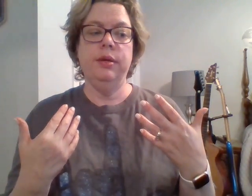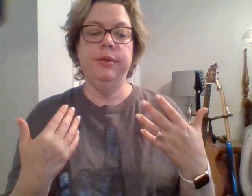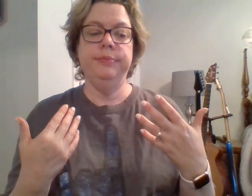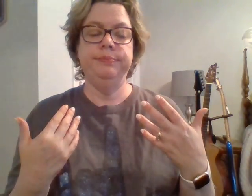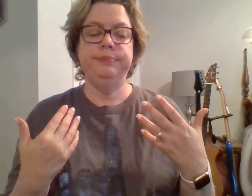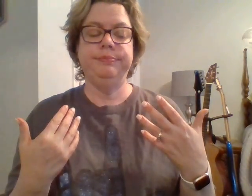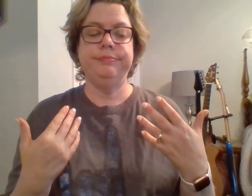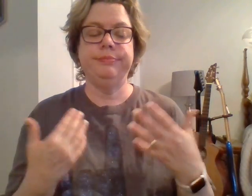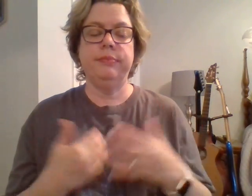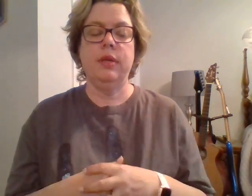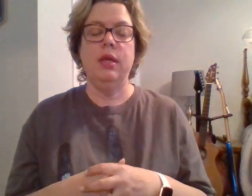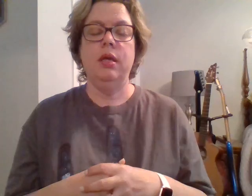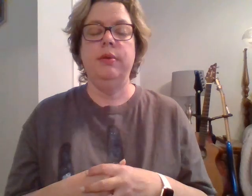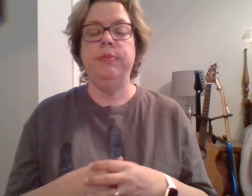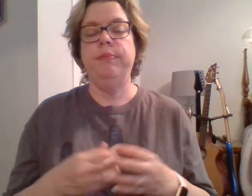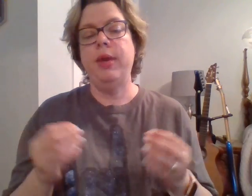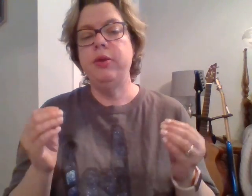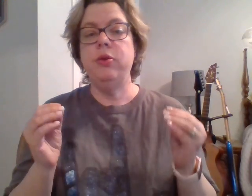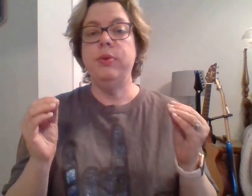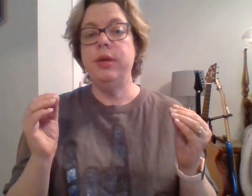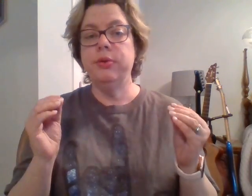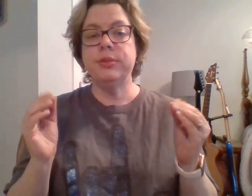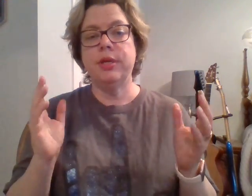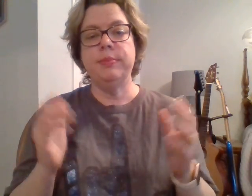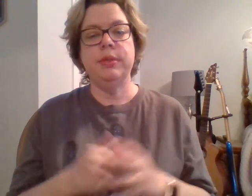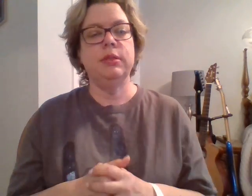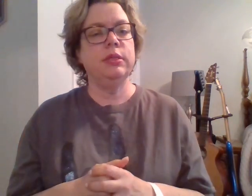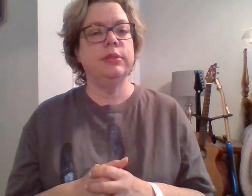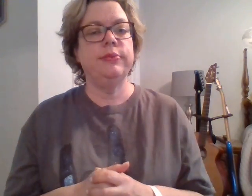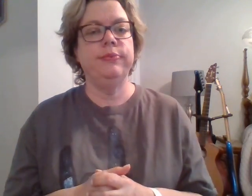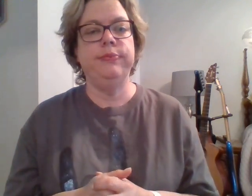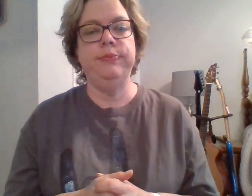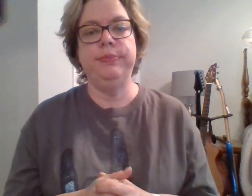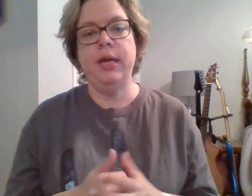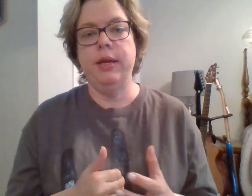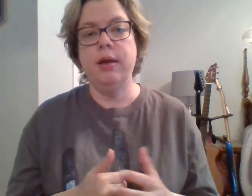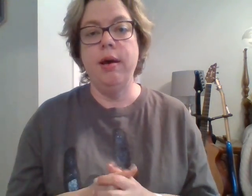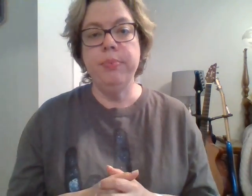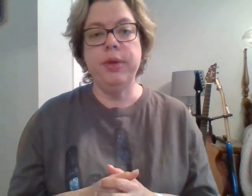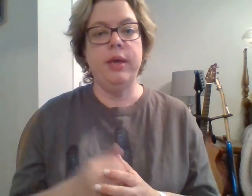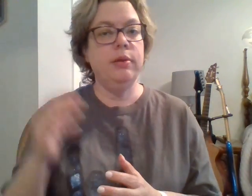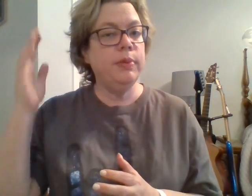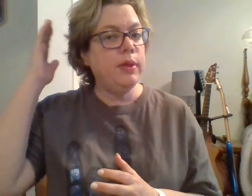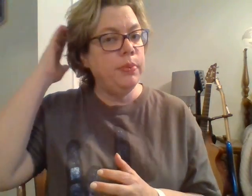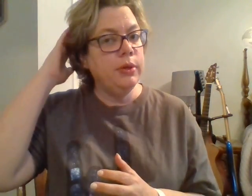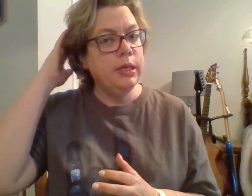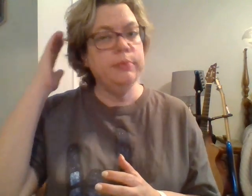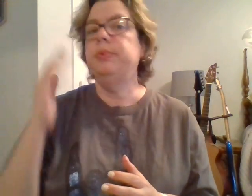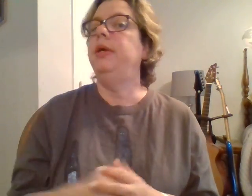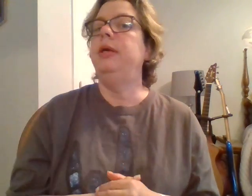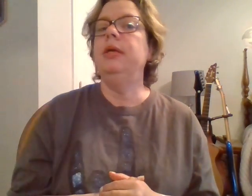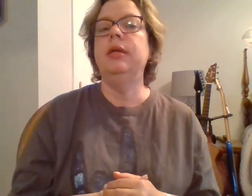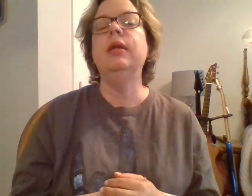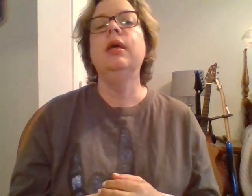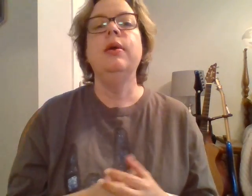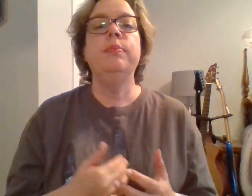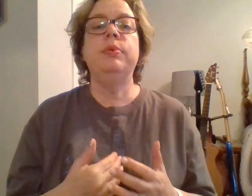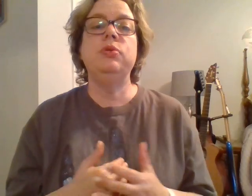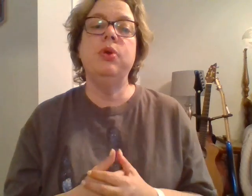can make you hear some. It's kind of complicated, but they put an implant in, but you don't